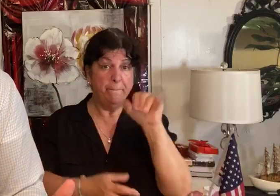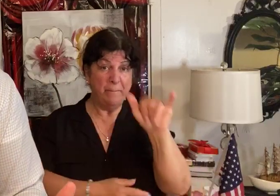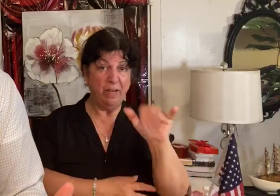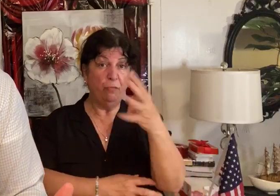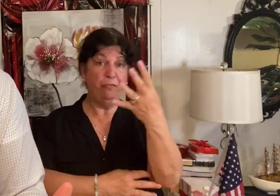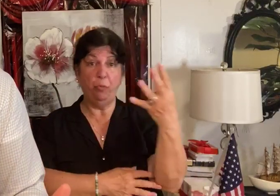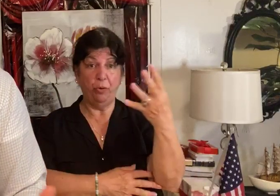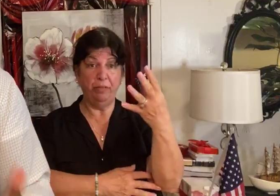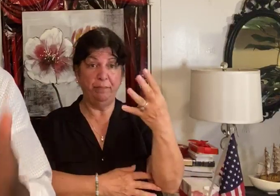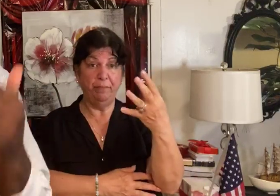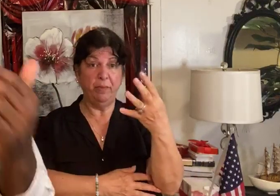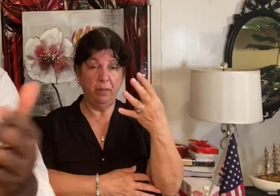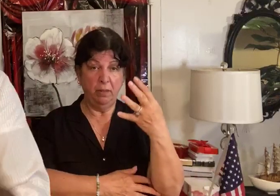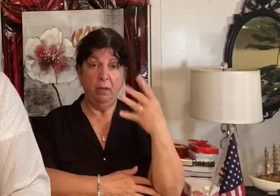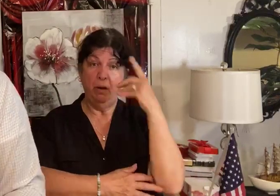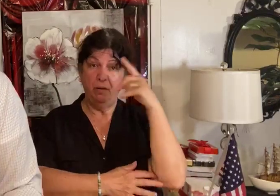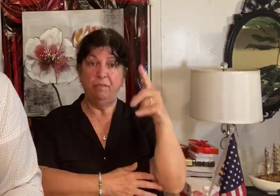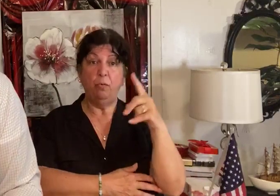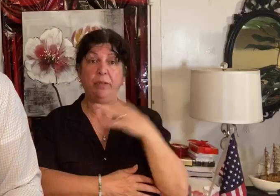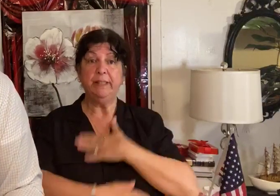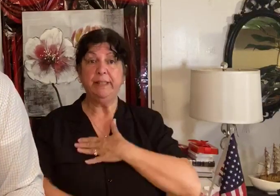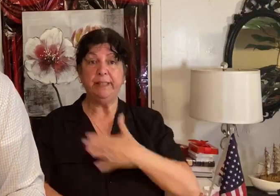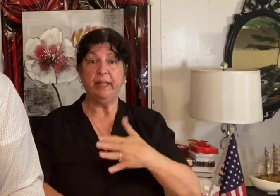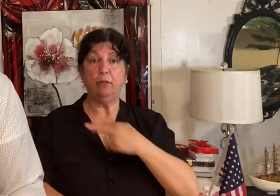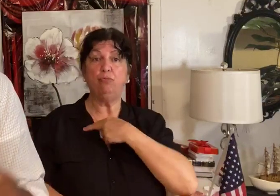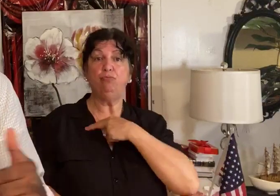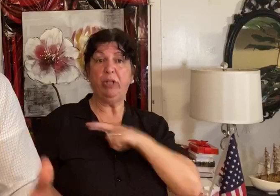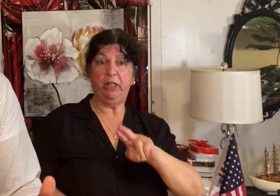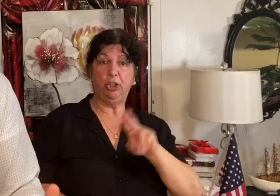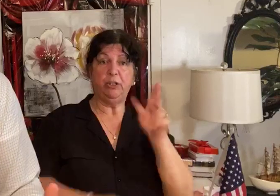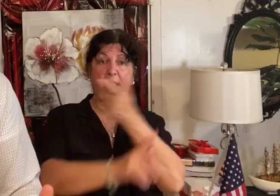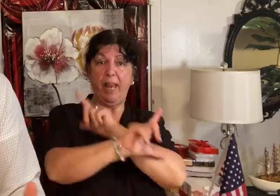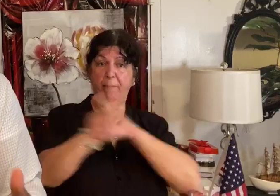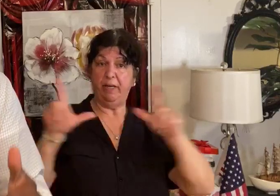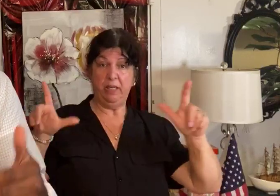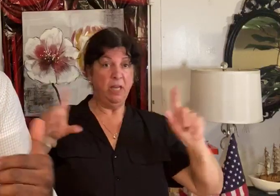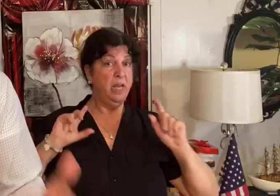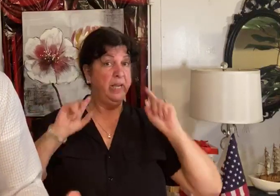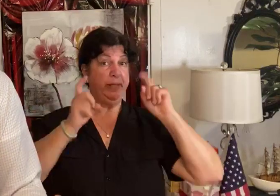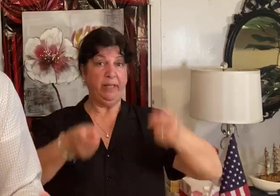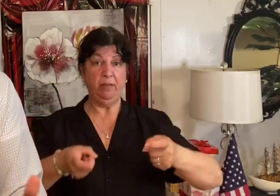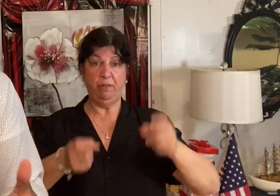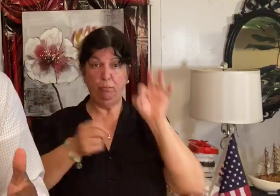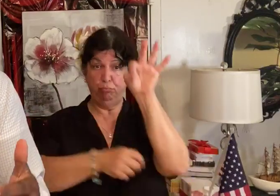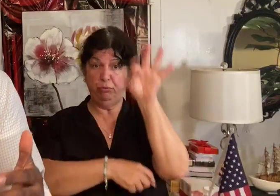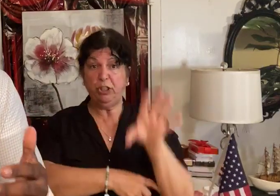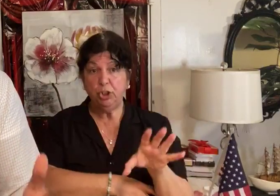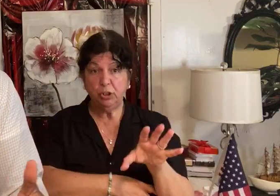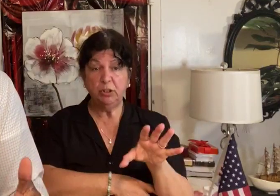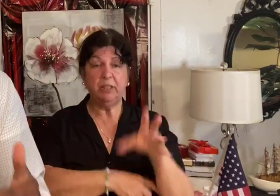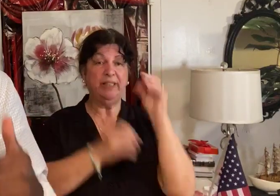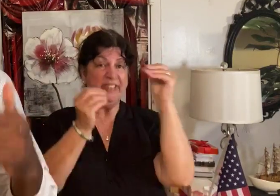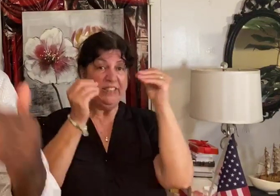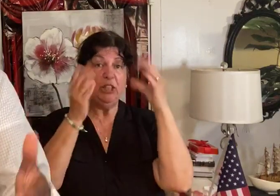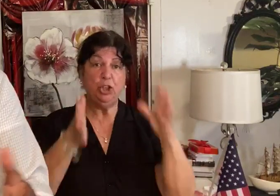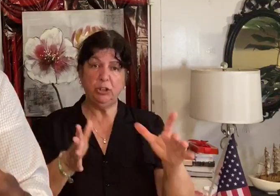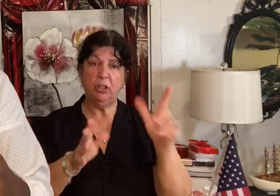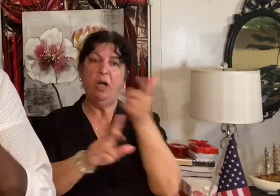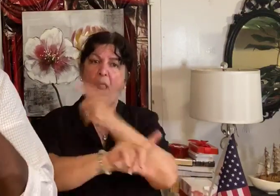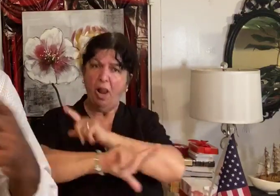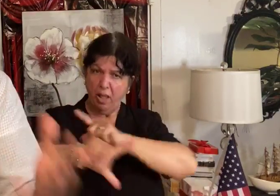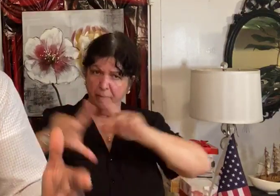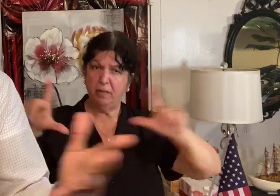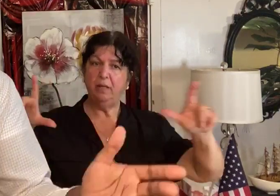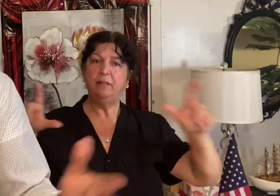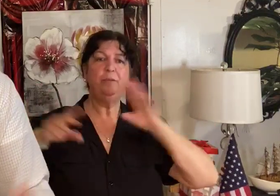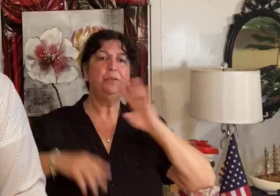4th for the sake of religious liberty, giving pastors and preachers and teachers liberty